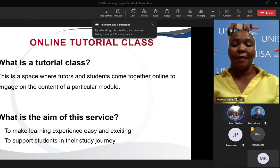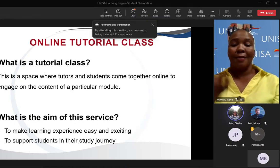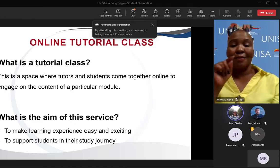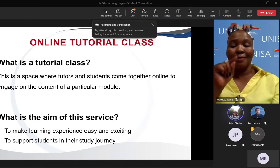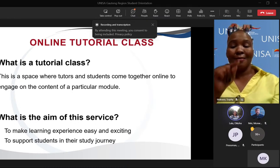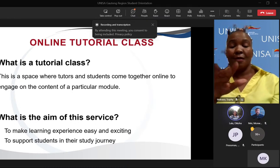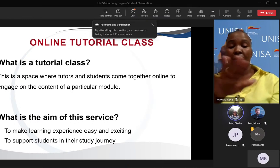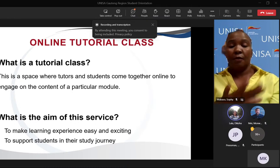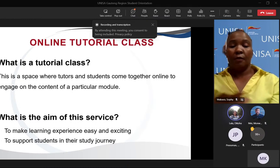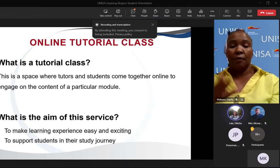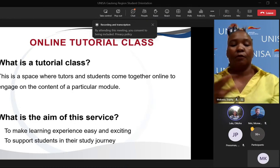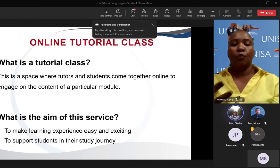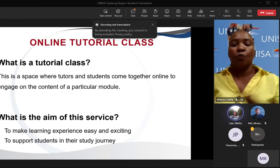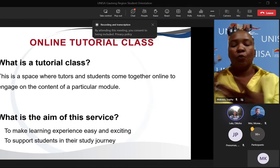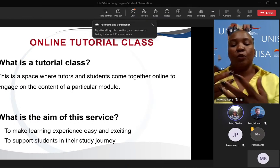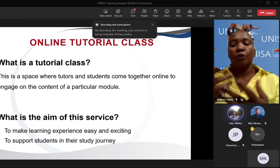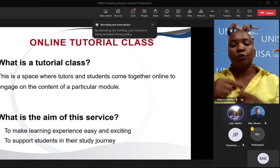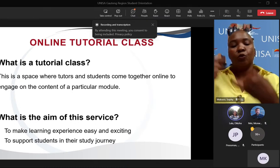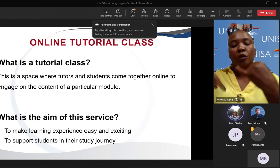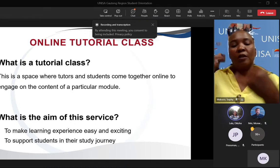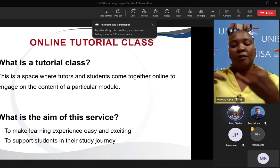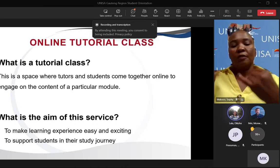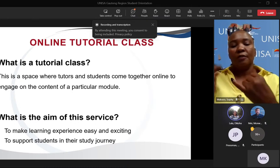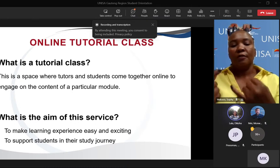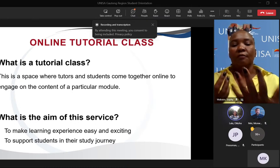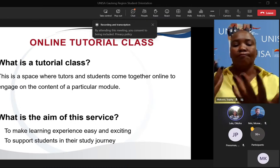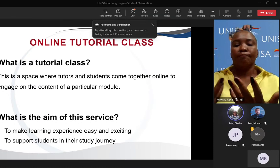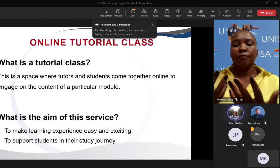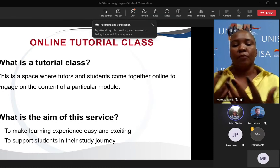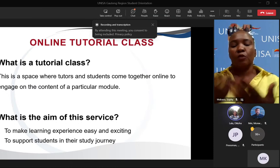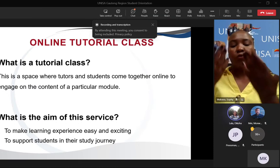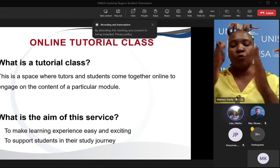a space where tutors and just come together